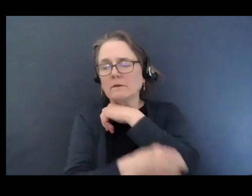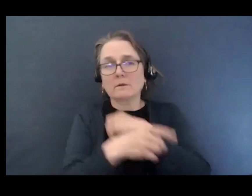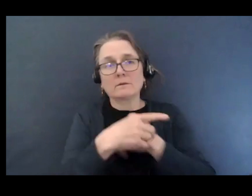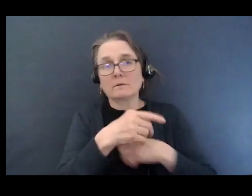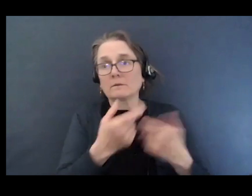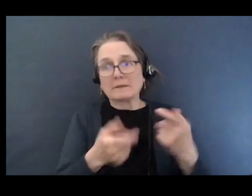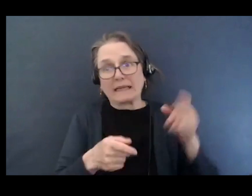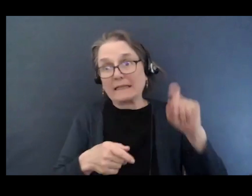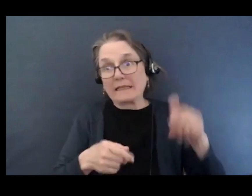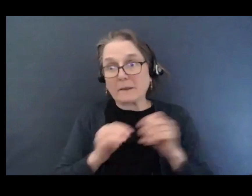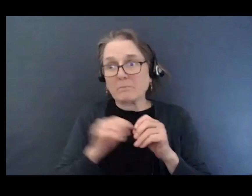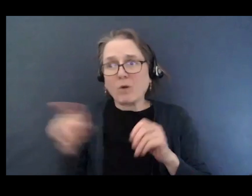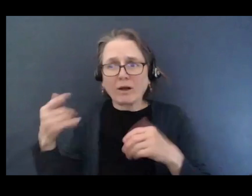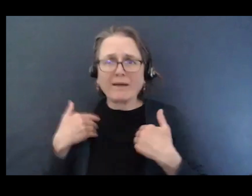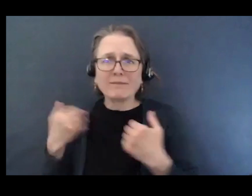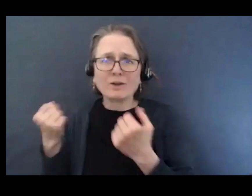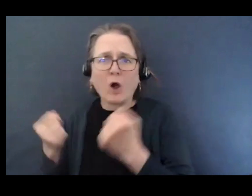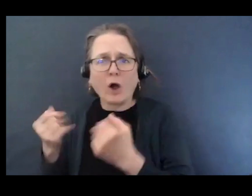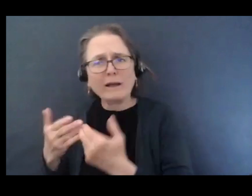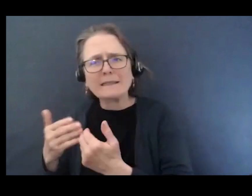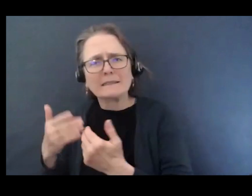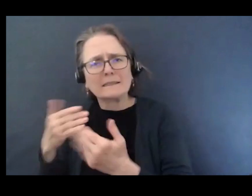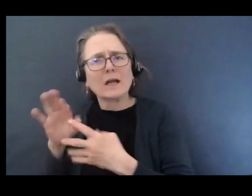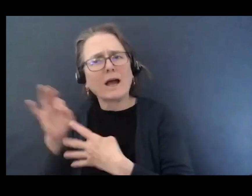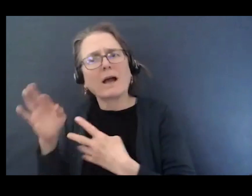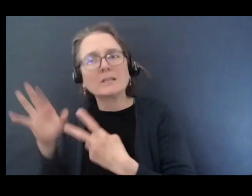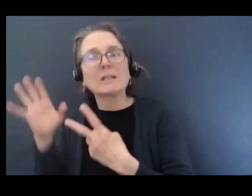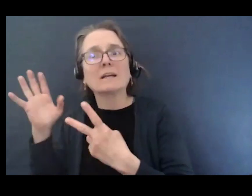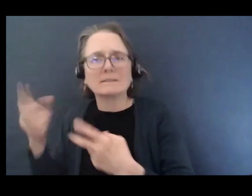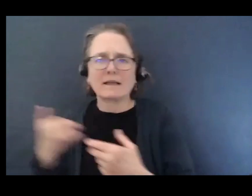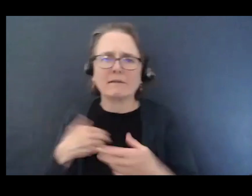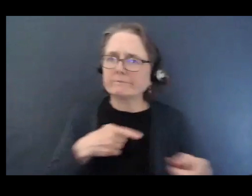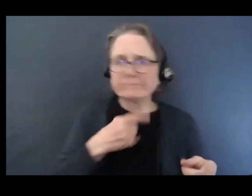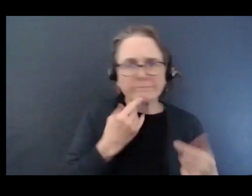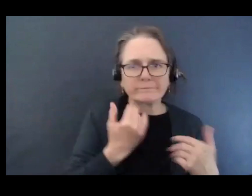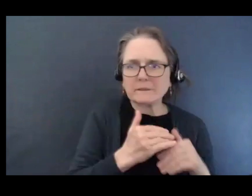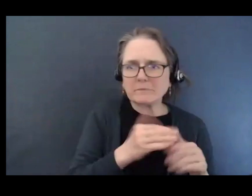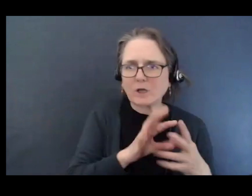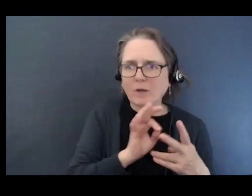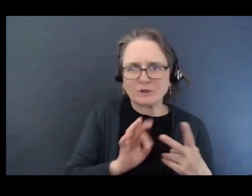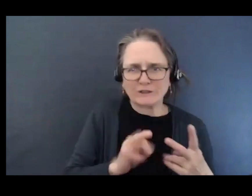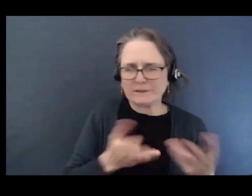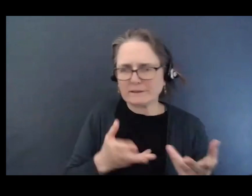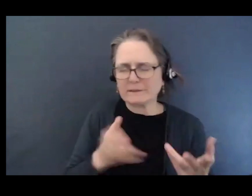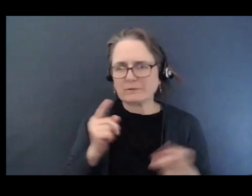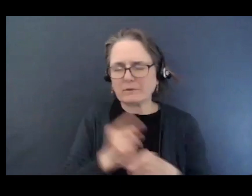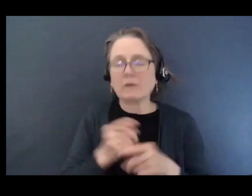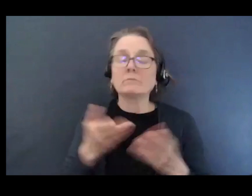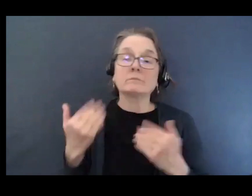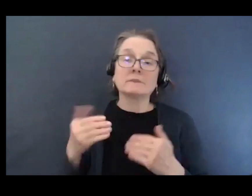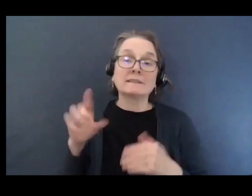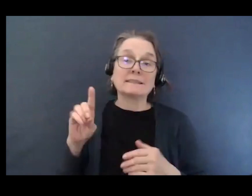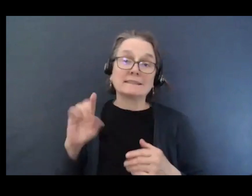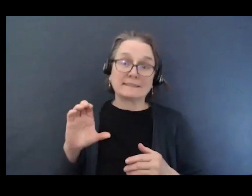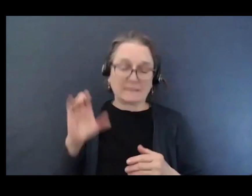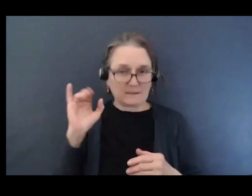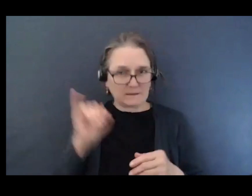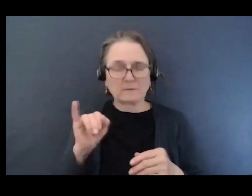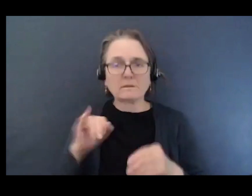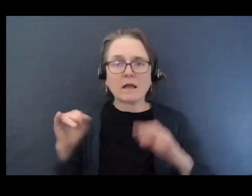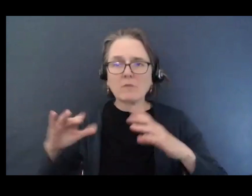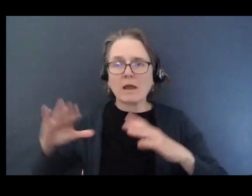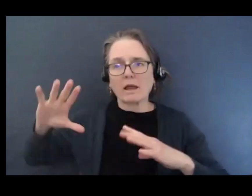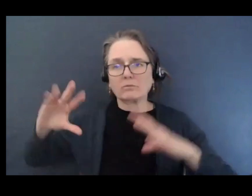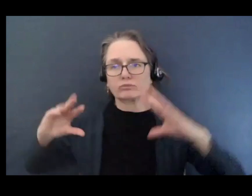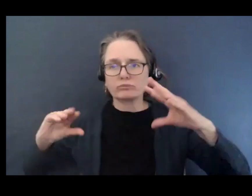DC, and they deserve good bus access too. And you could imagine over the course of decades, income levels in different